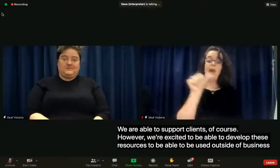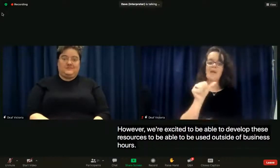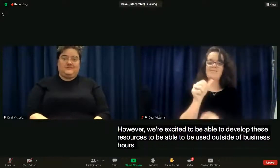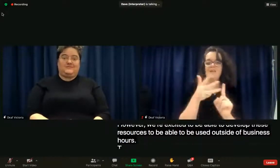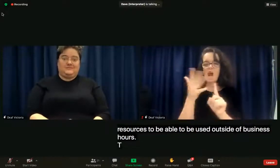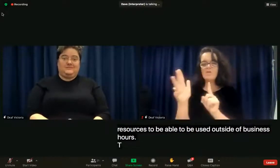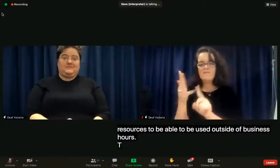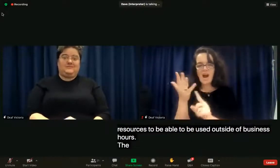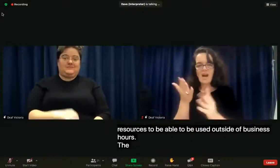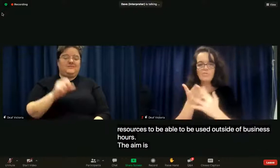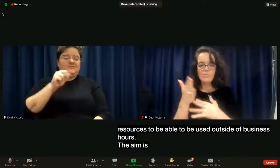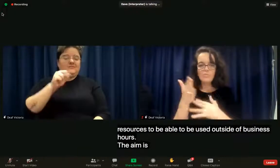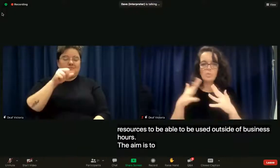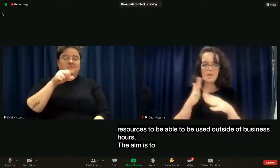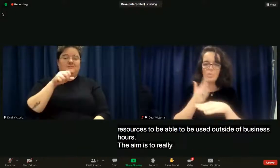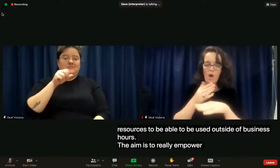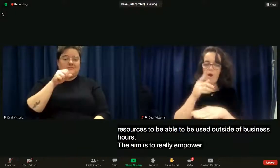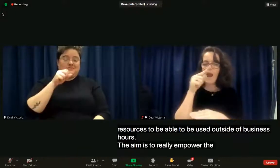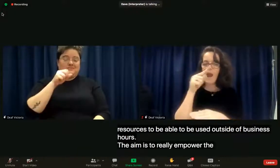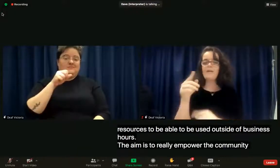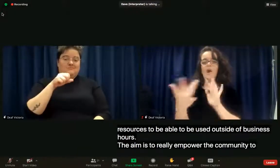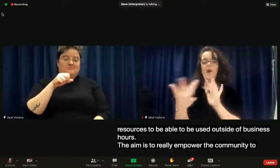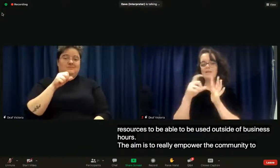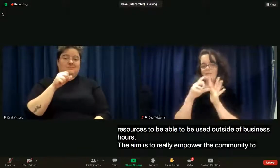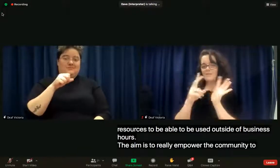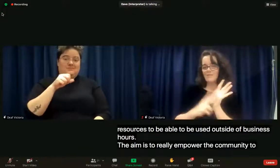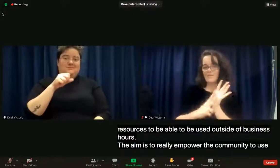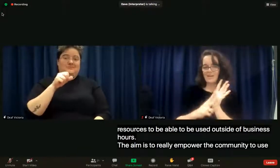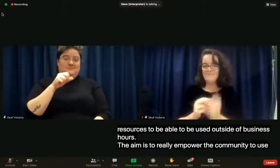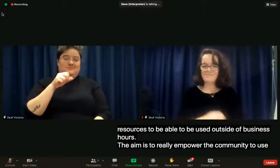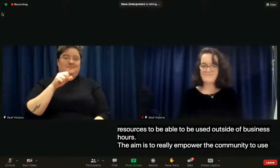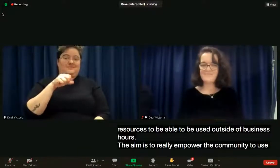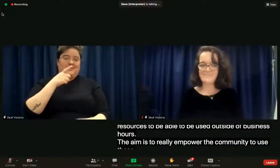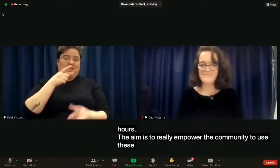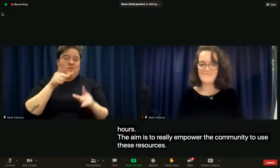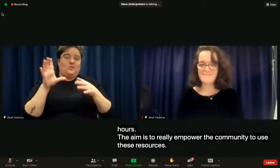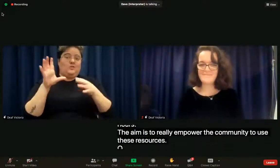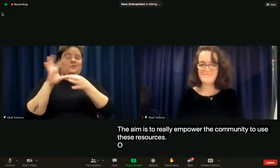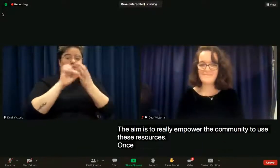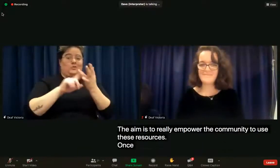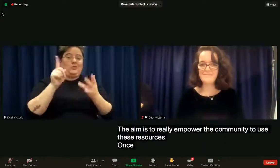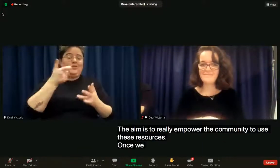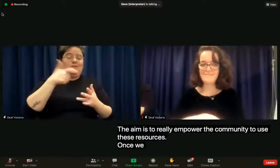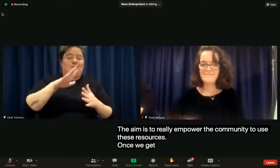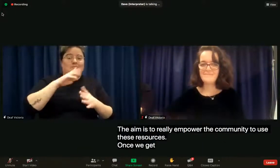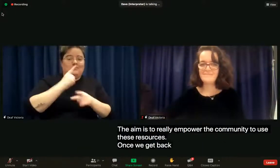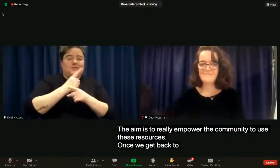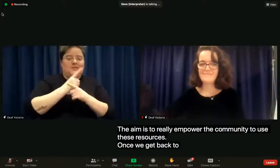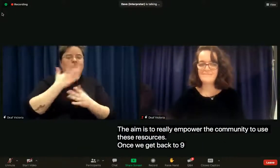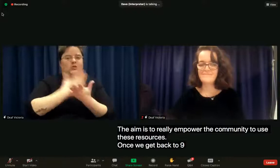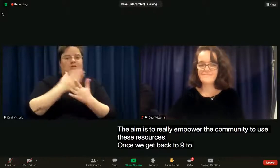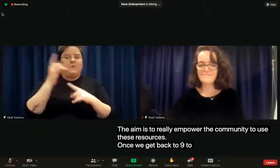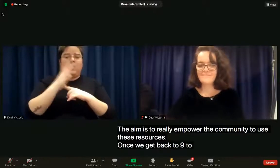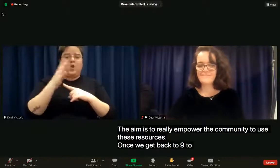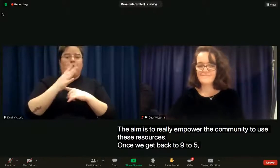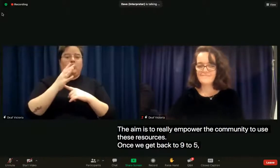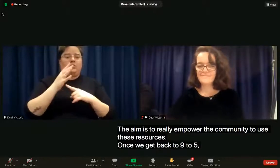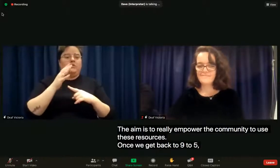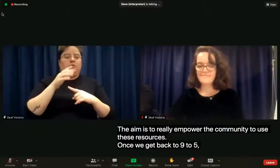use these resources. Once we get back to 9 to 5, then please do get in touch with us at Deaf Victoria. And in relation to Catherine's